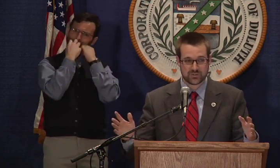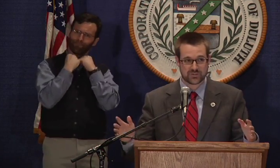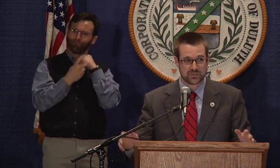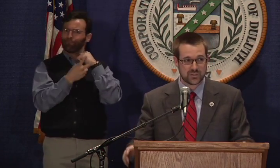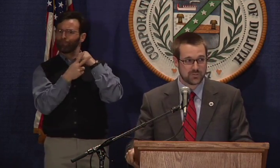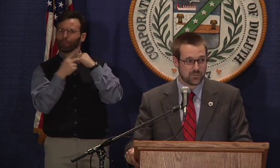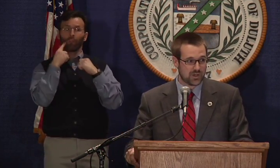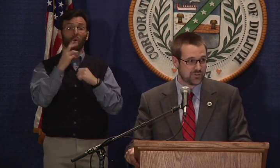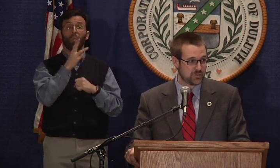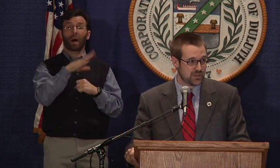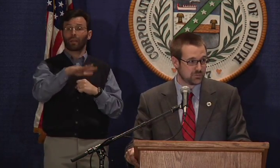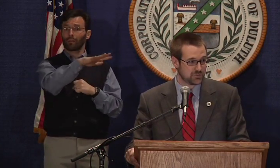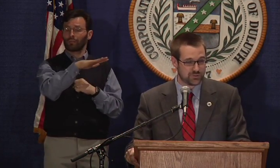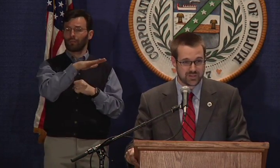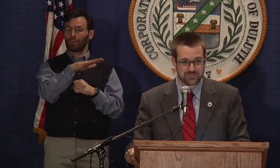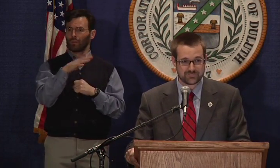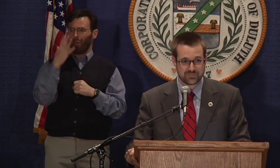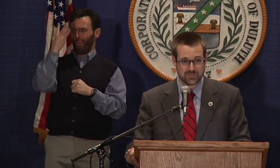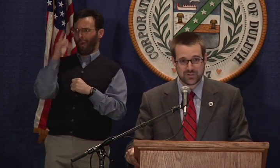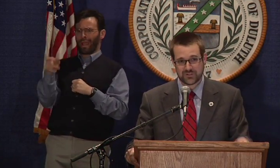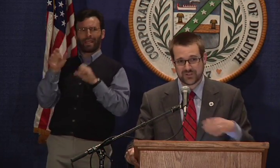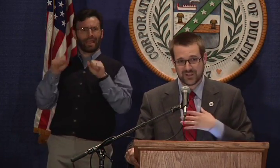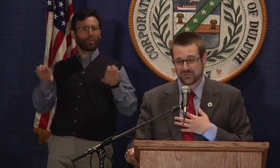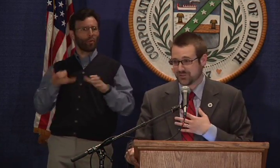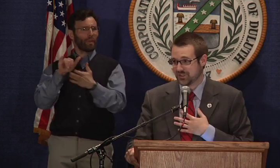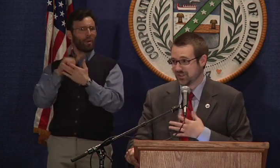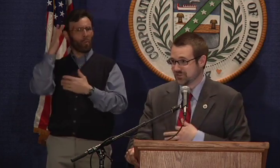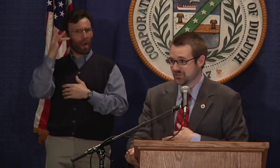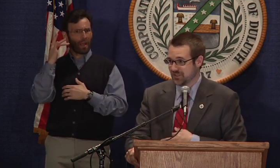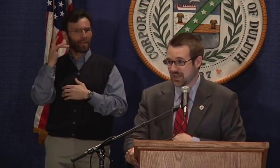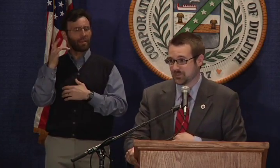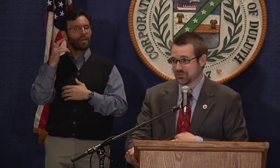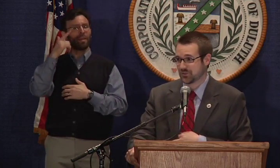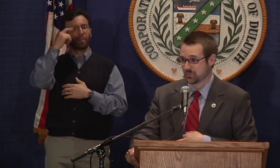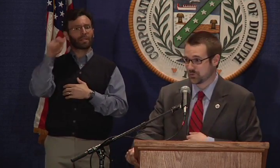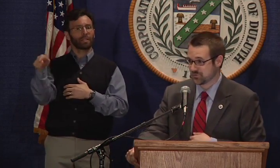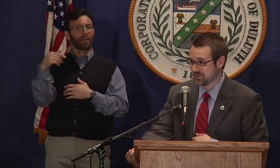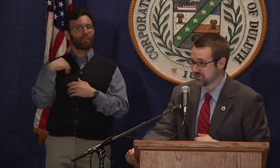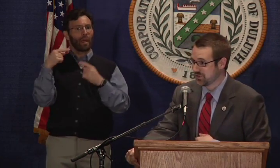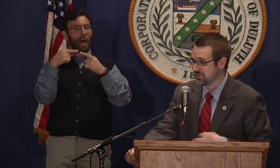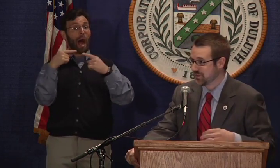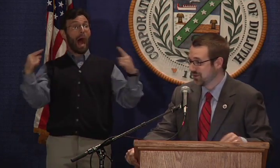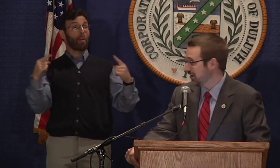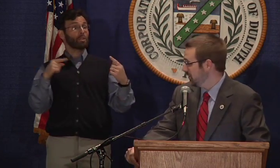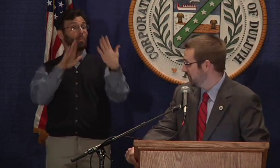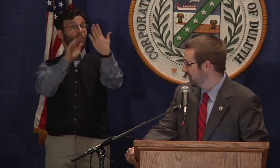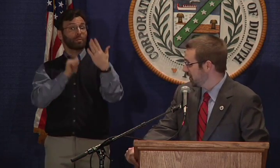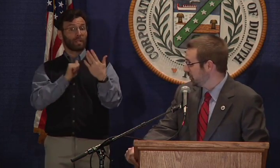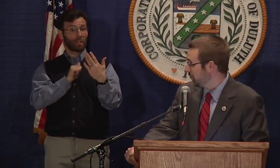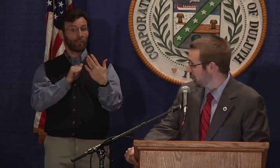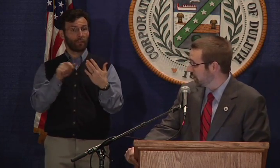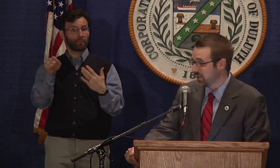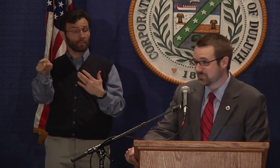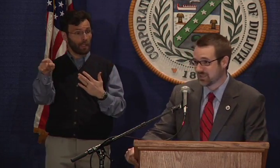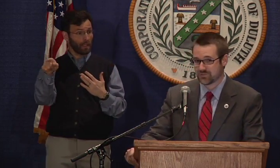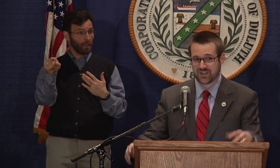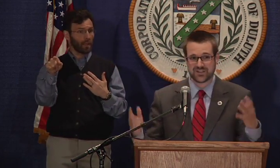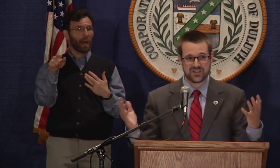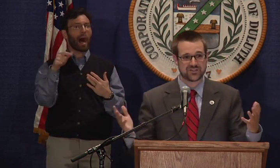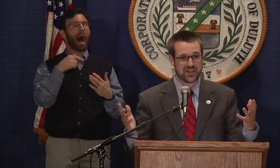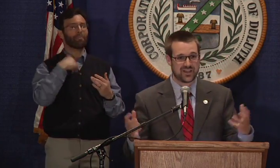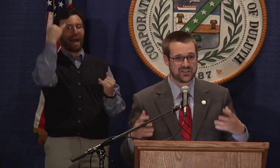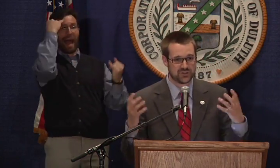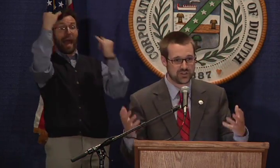Those are fabulous. But why has he been able to do that? Because I would say he has the opposite approach of myself. As he kind of pointed out, I'm kind